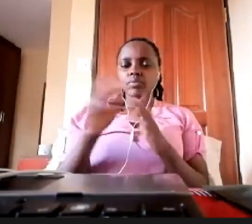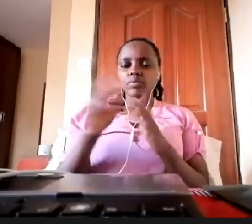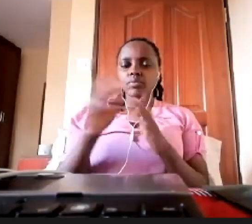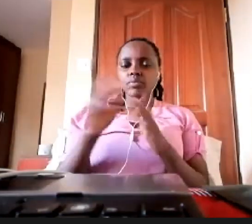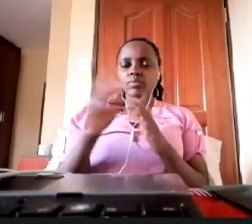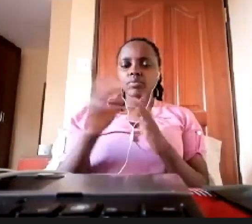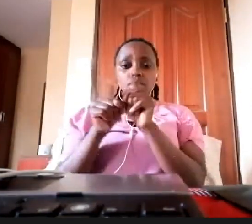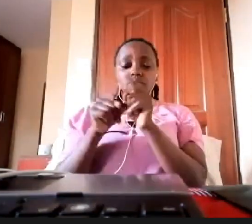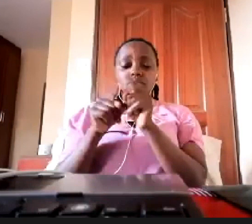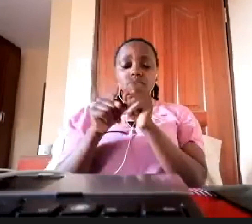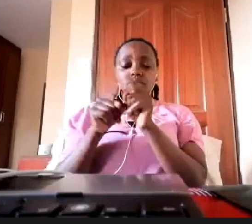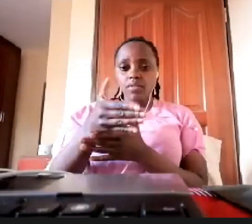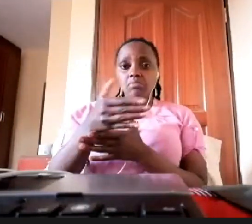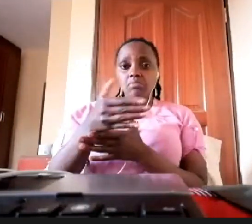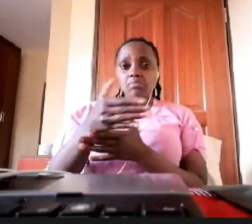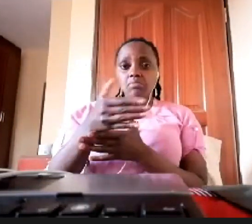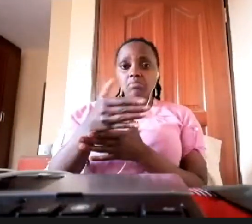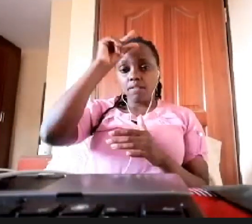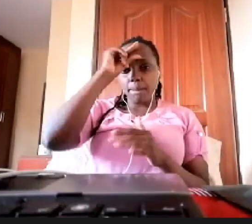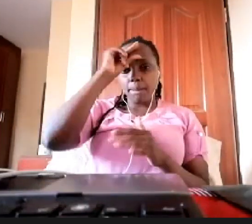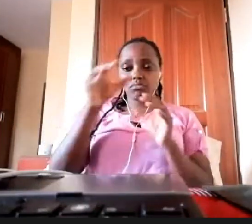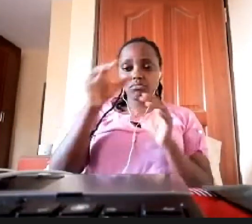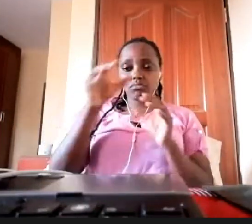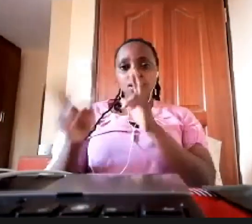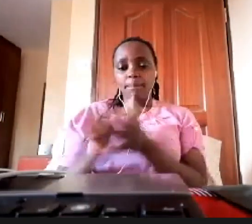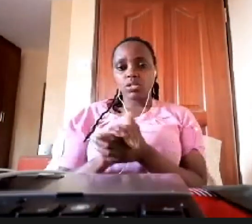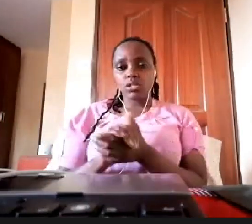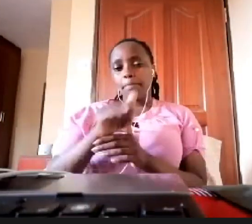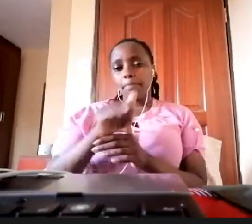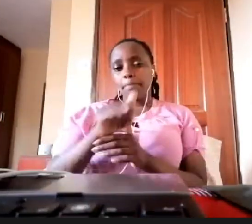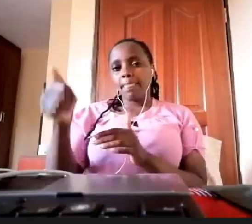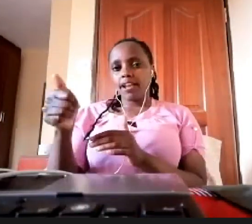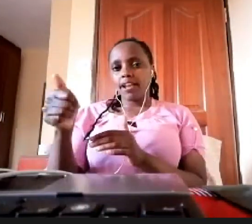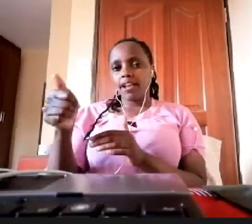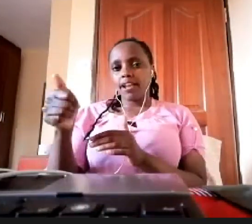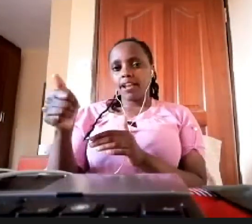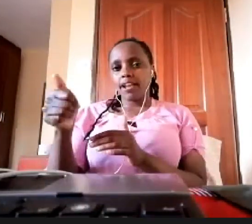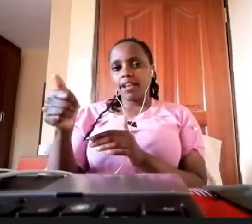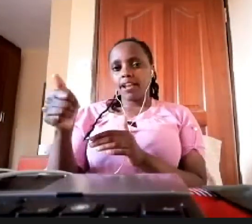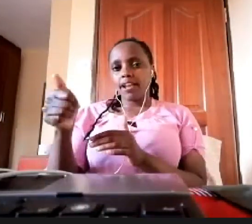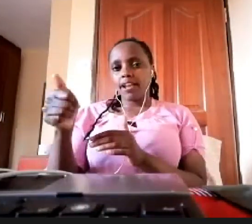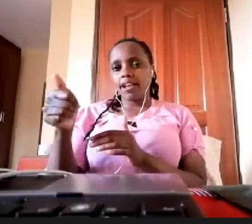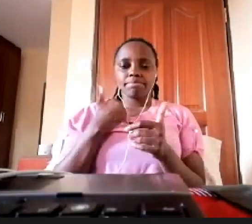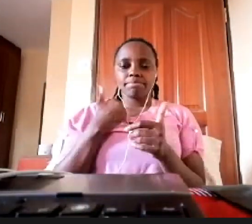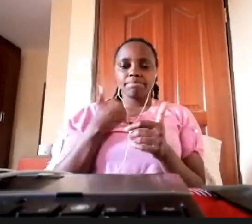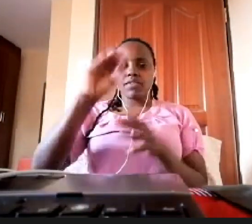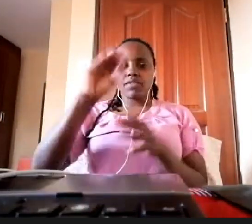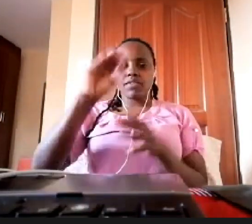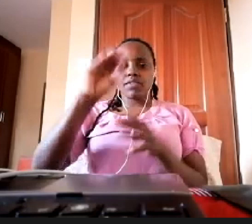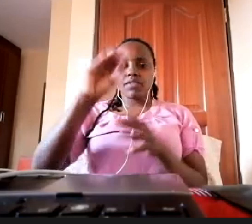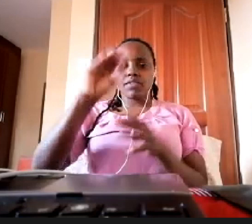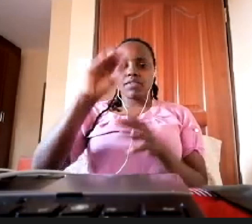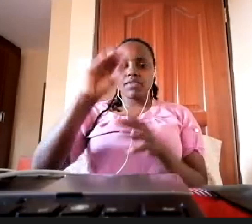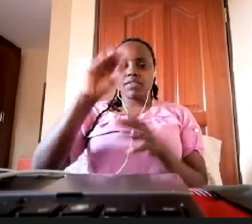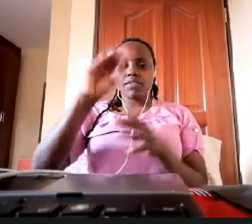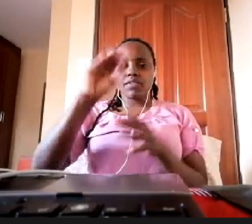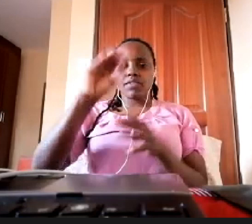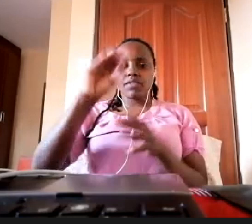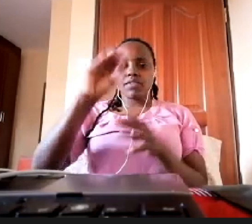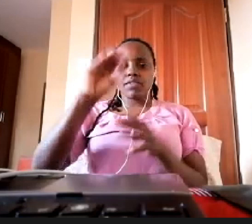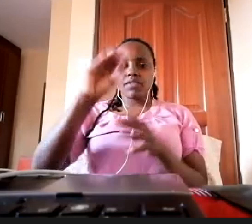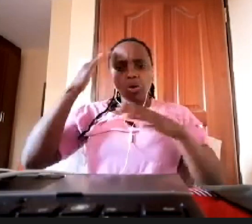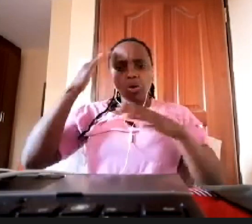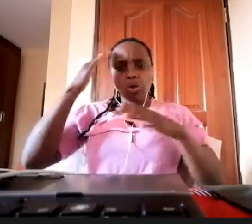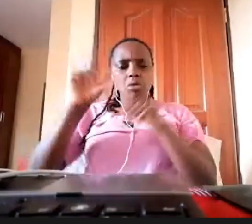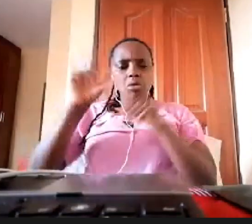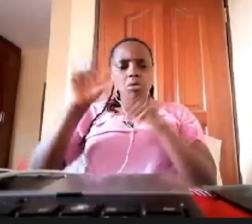reports that accompany the state party reports. Another thing, the African Charter is not